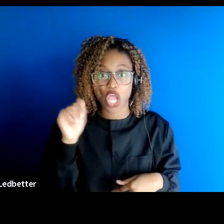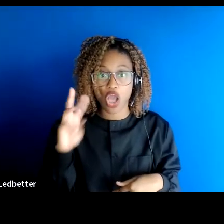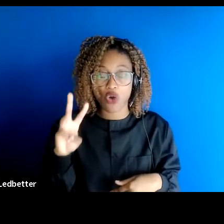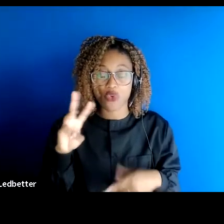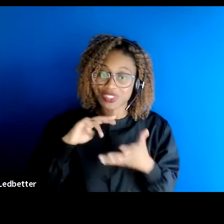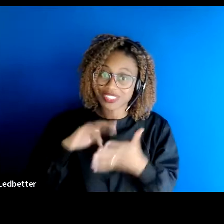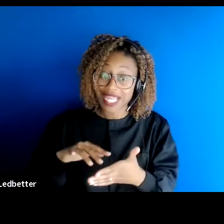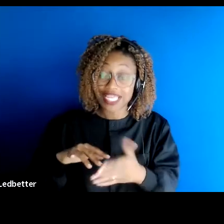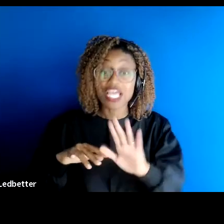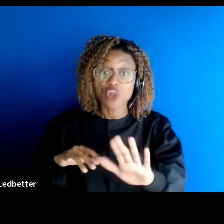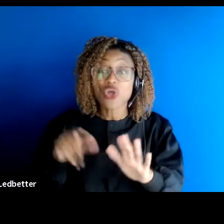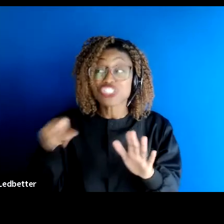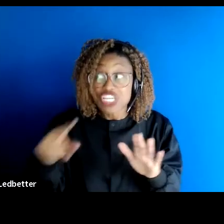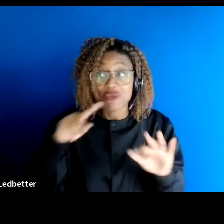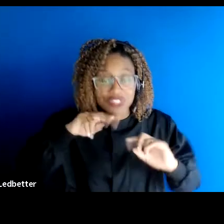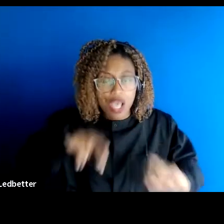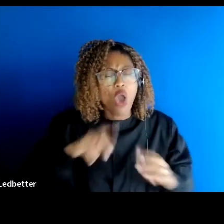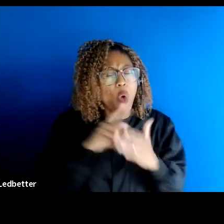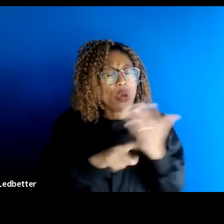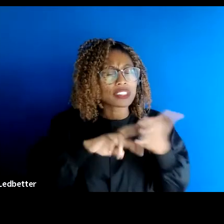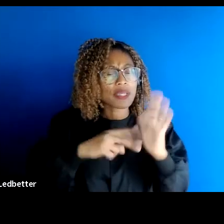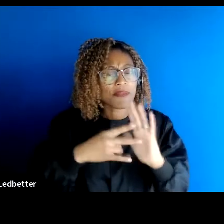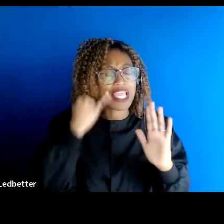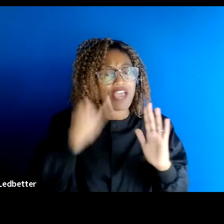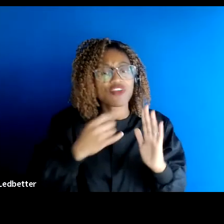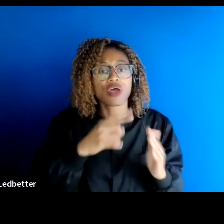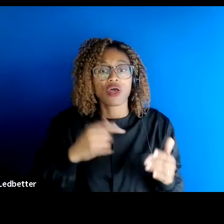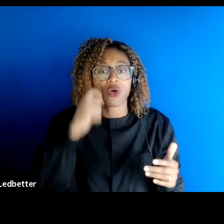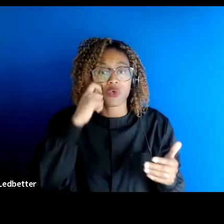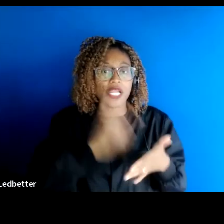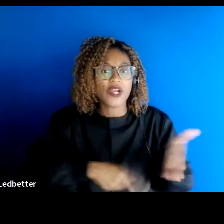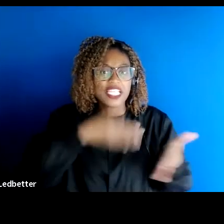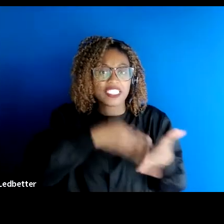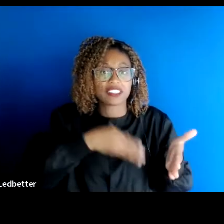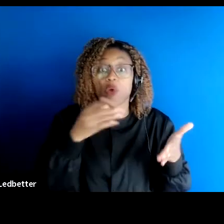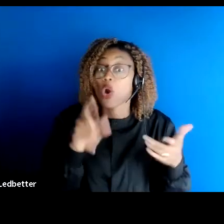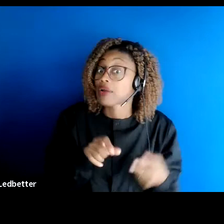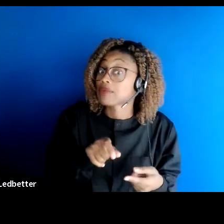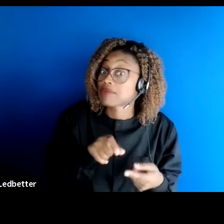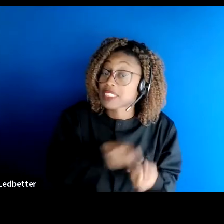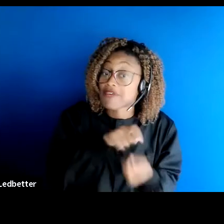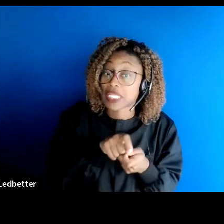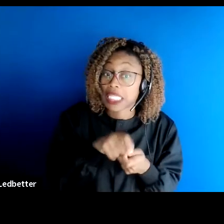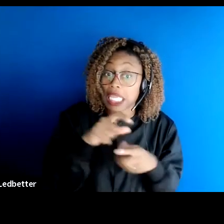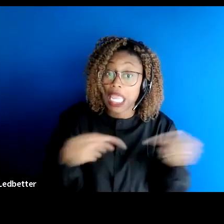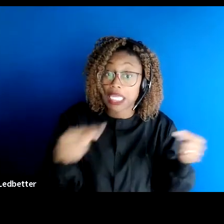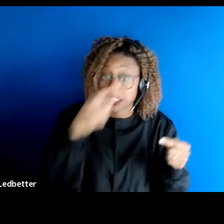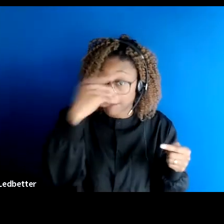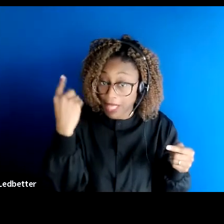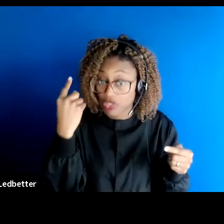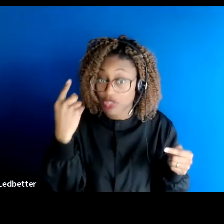it mean when racism, or in particular anti-Blackness, and sexism or